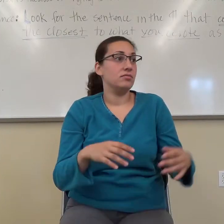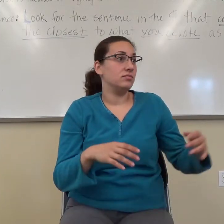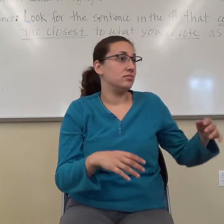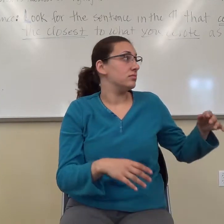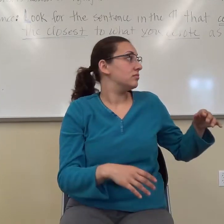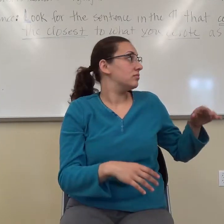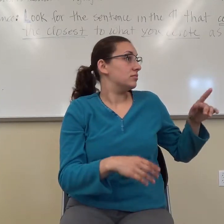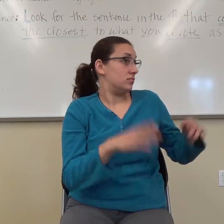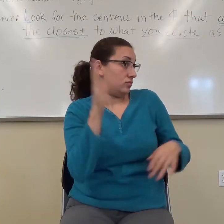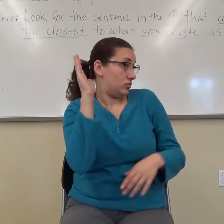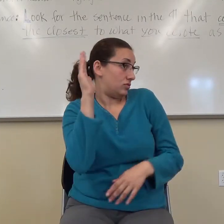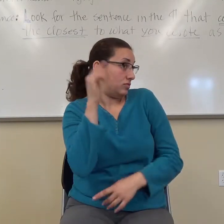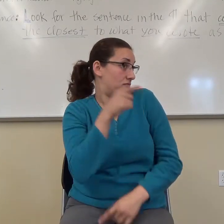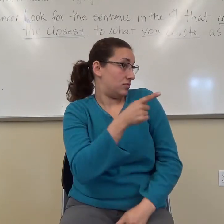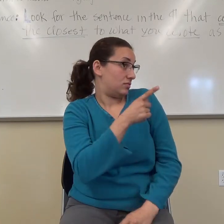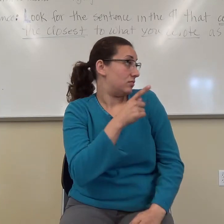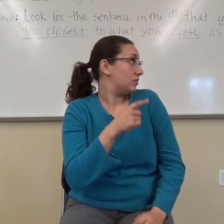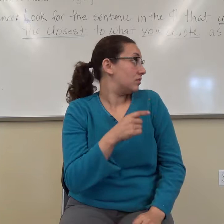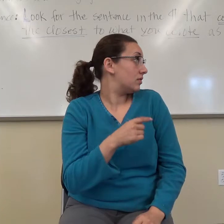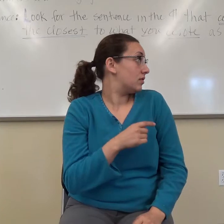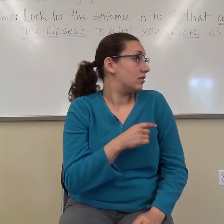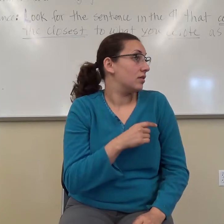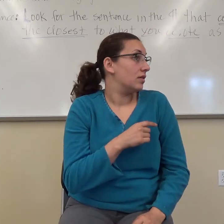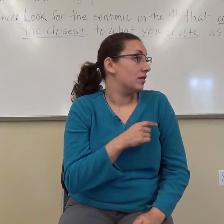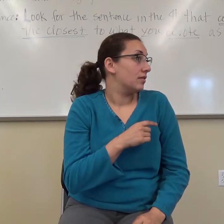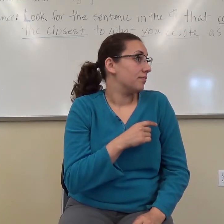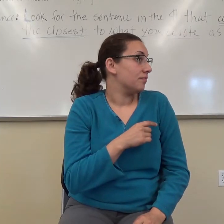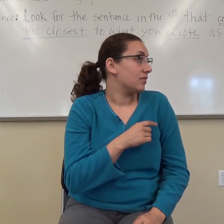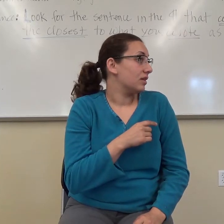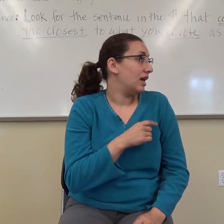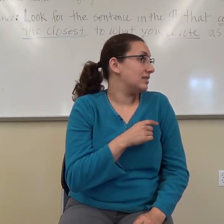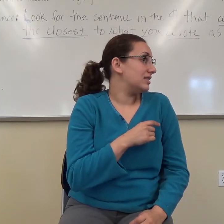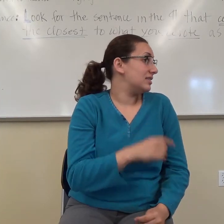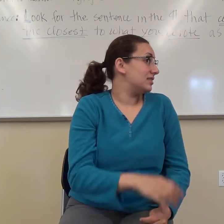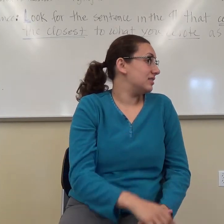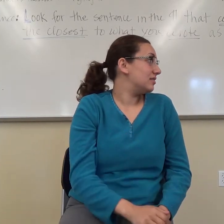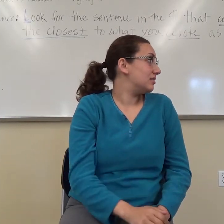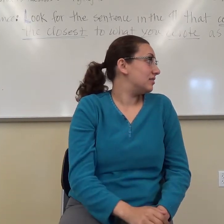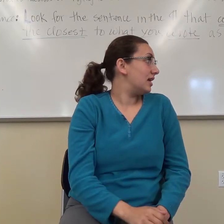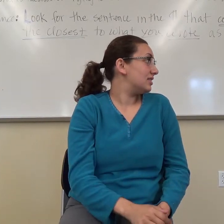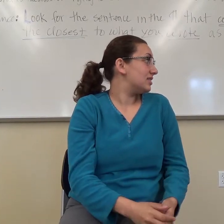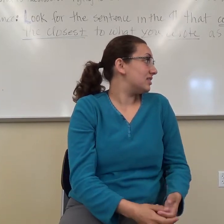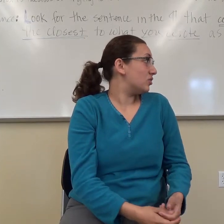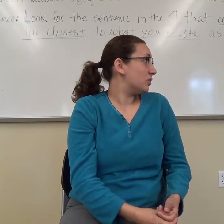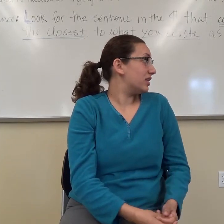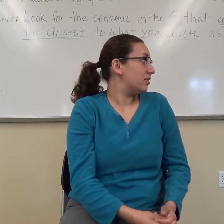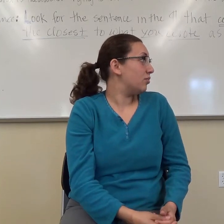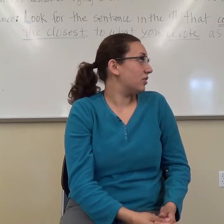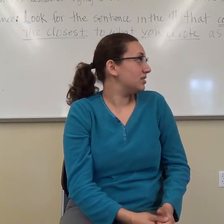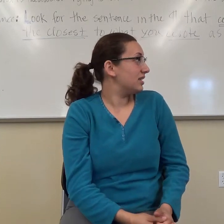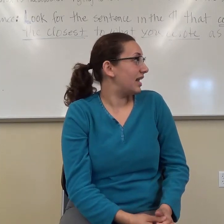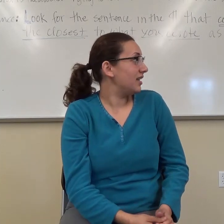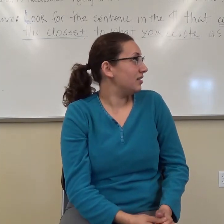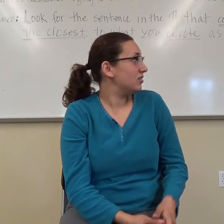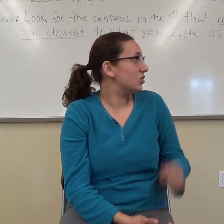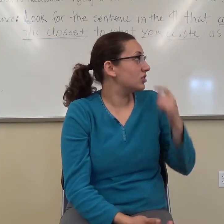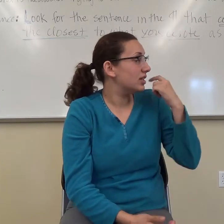where the Vatican, where the Pope lives, okay? Very important, yes. Is it still really important today, the Yes, church in